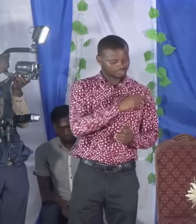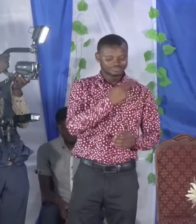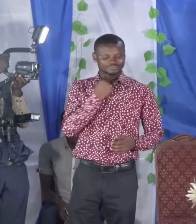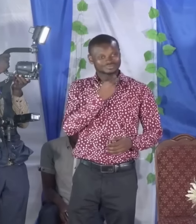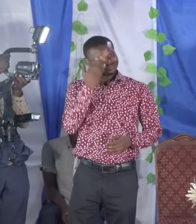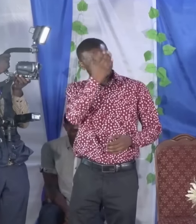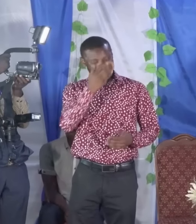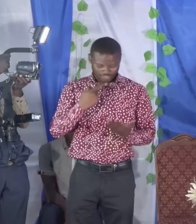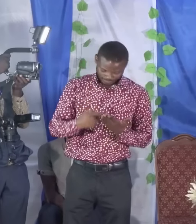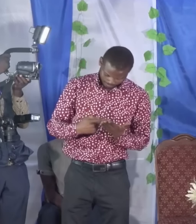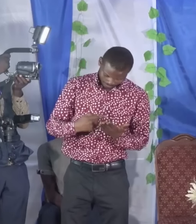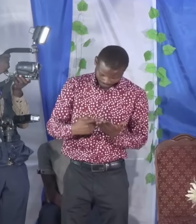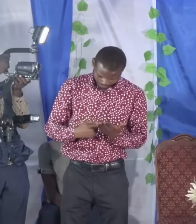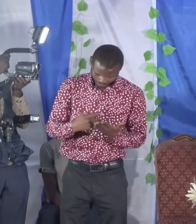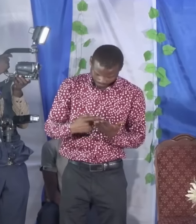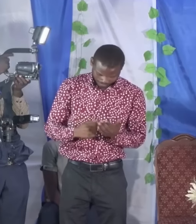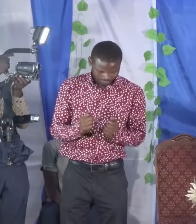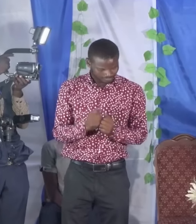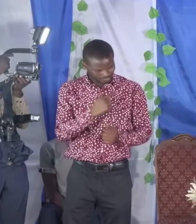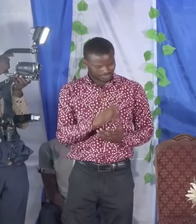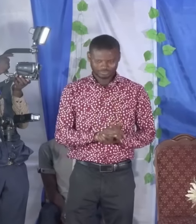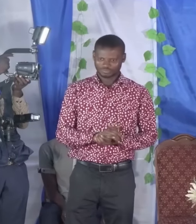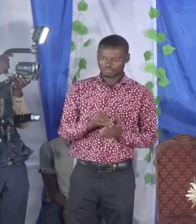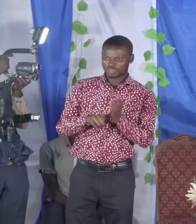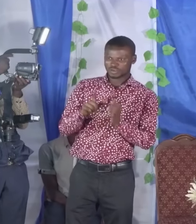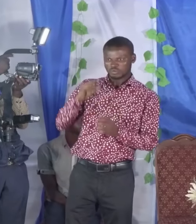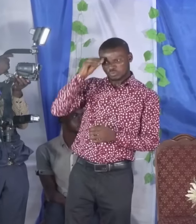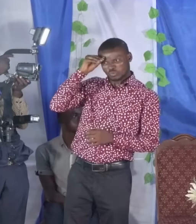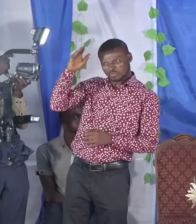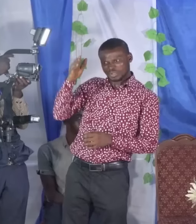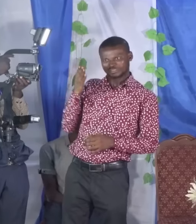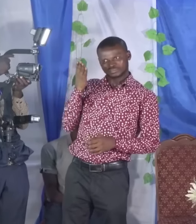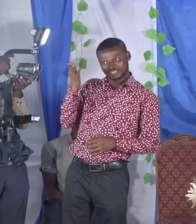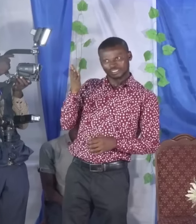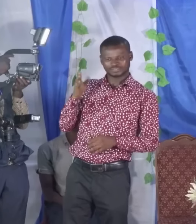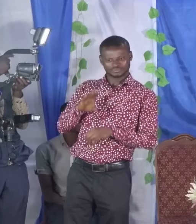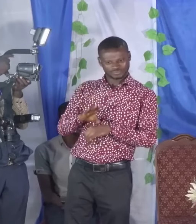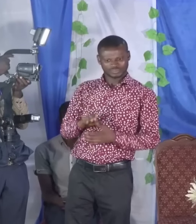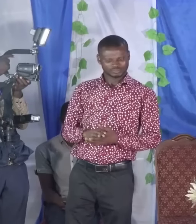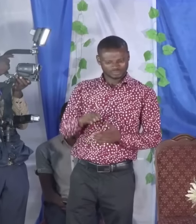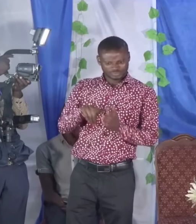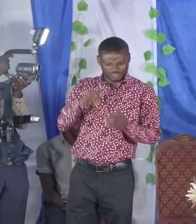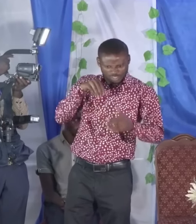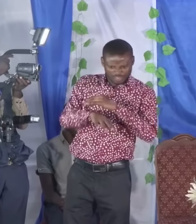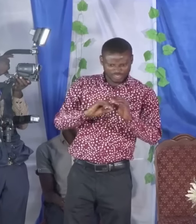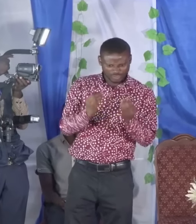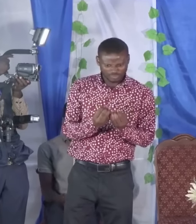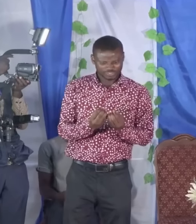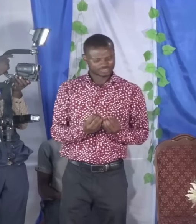bi. Petre petre petre petre petre. Wo bewura office ho. Oba ya pe no a chairman me na me